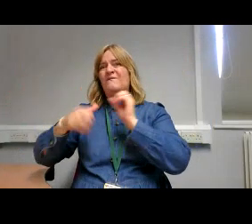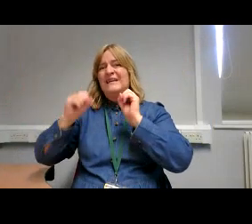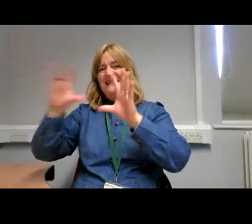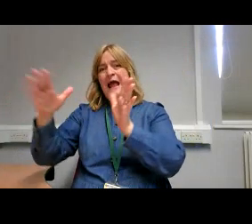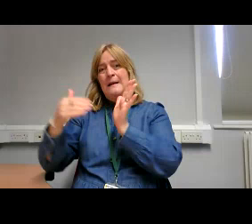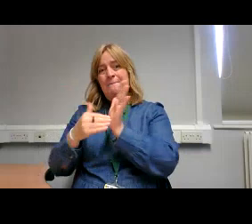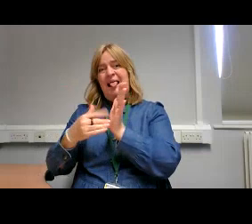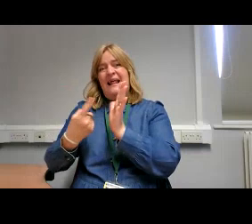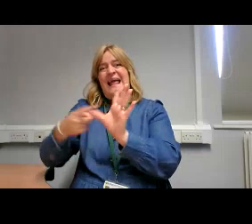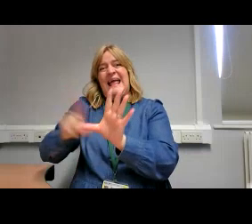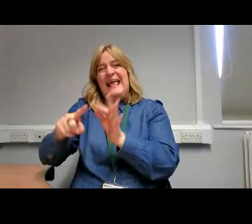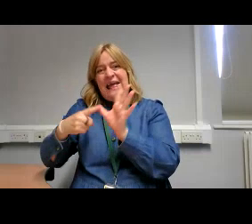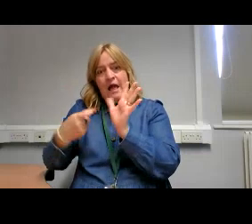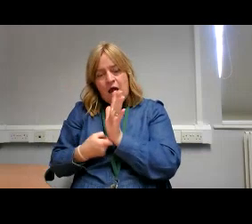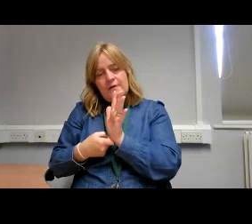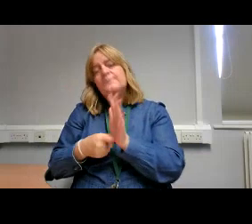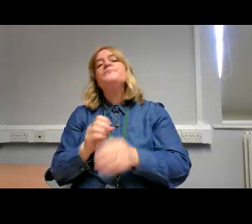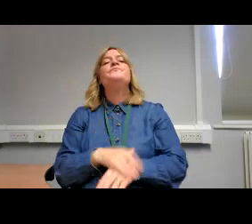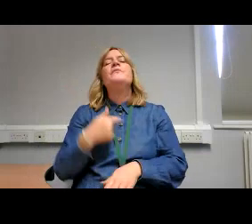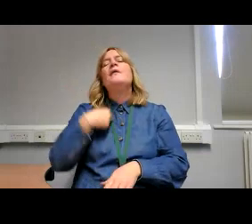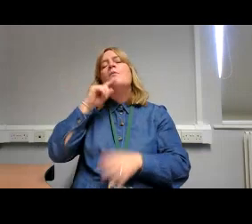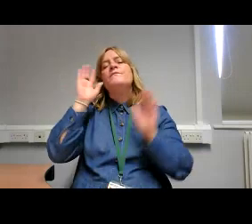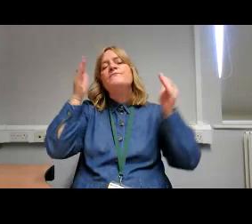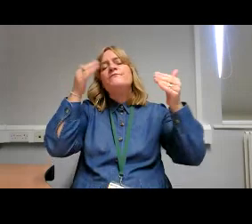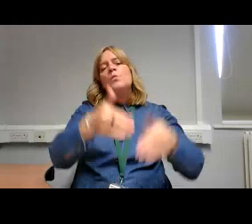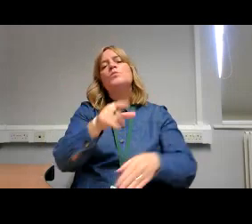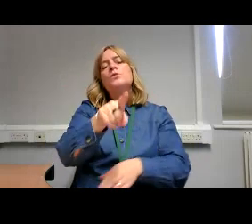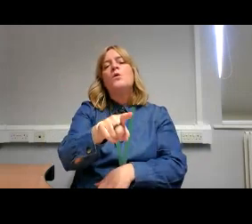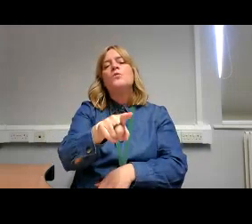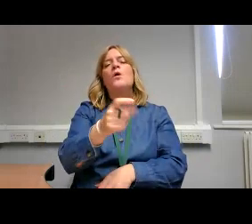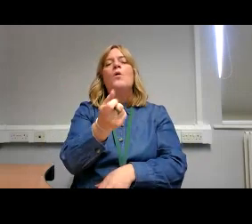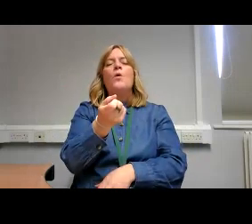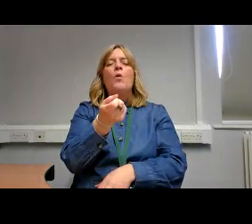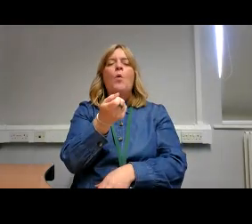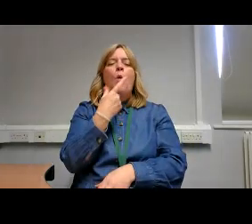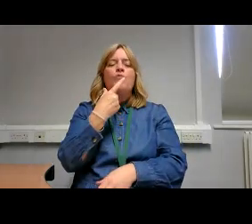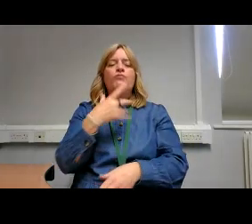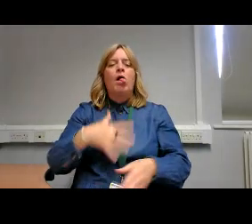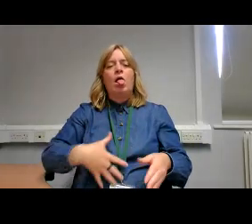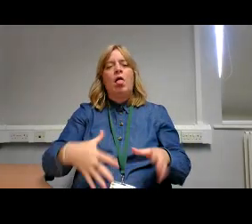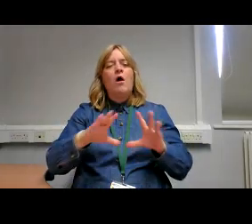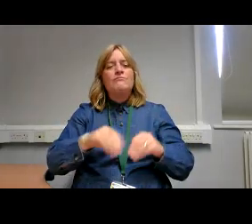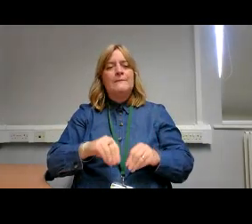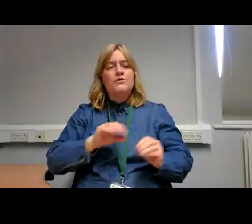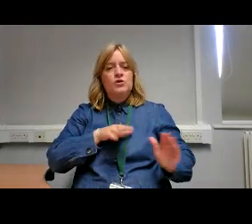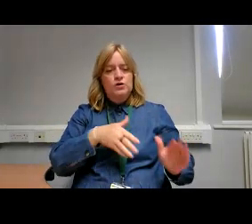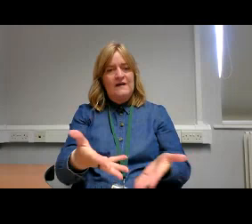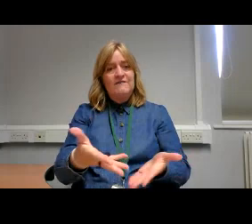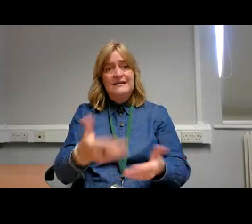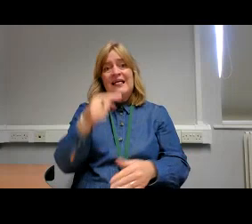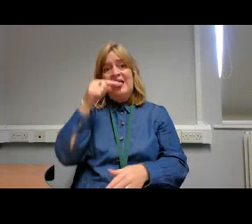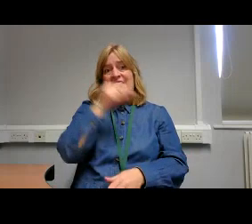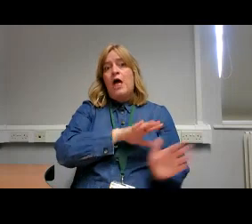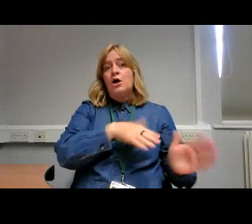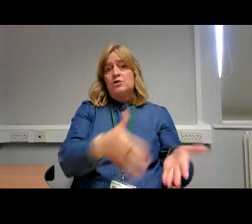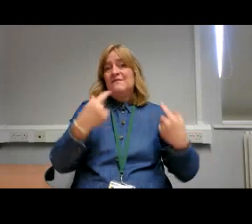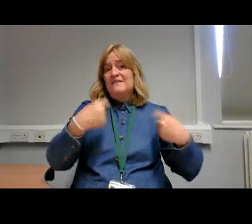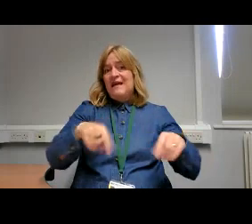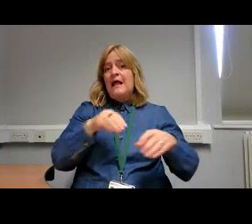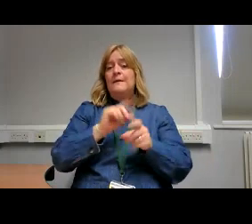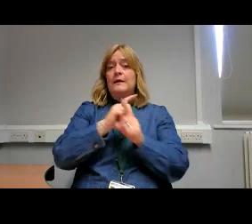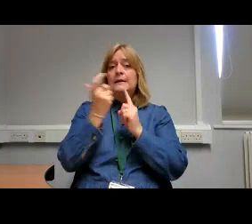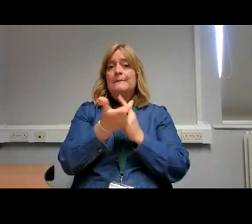So I'll talk first about the oral contraception service. This is a service available at community pharmacies whereby people